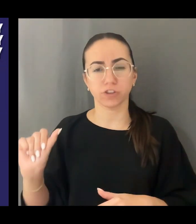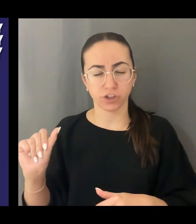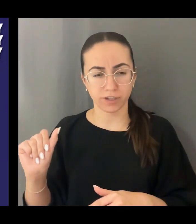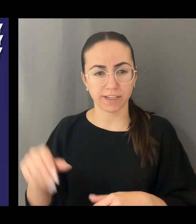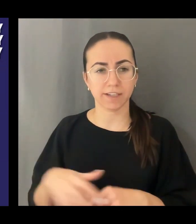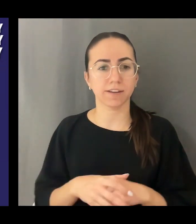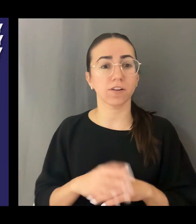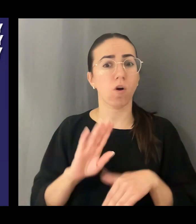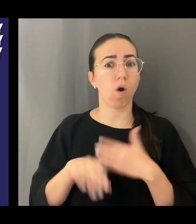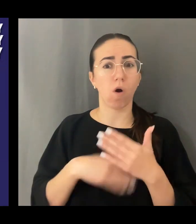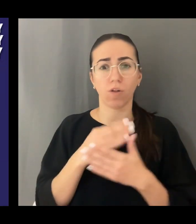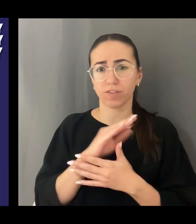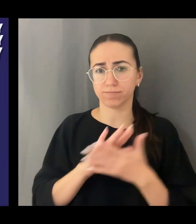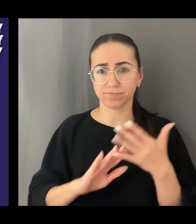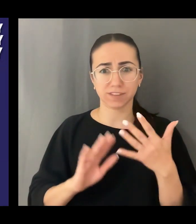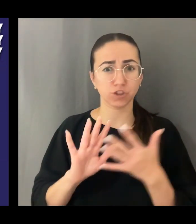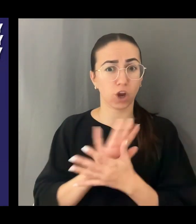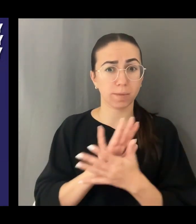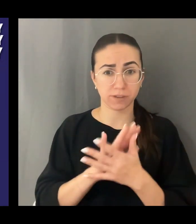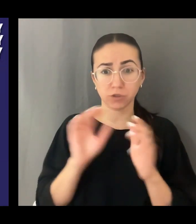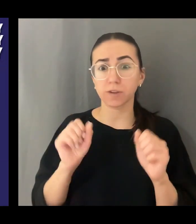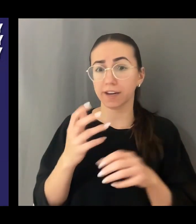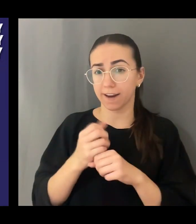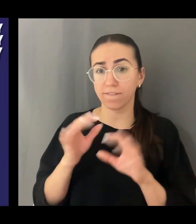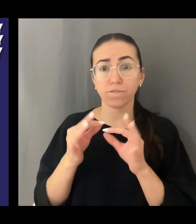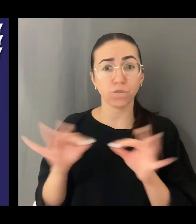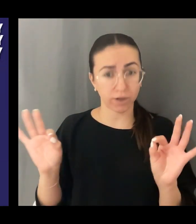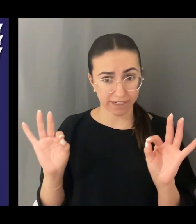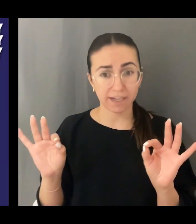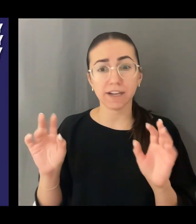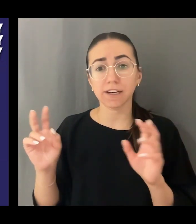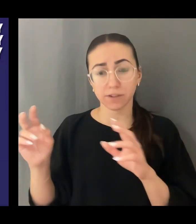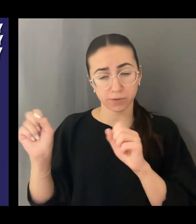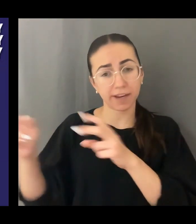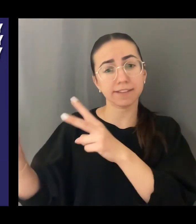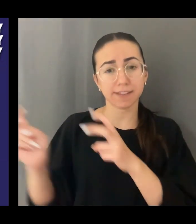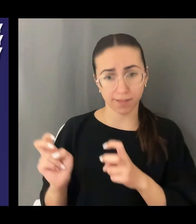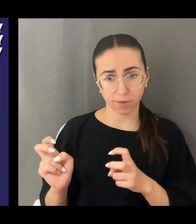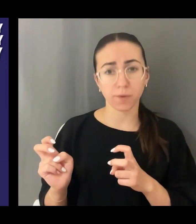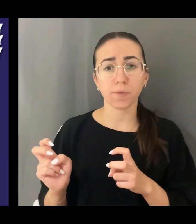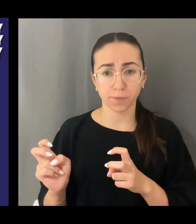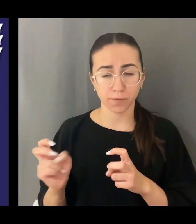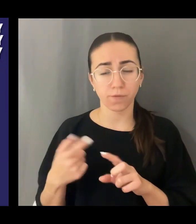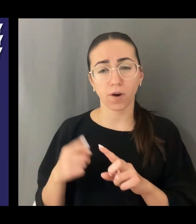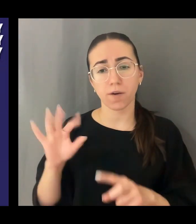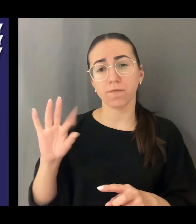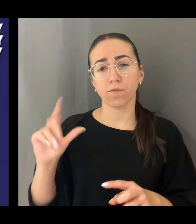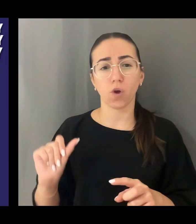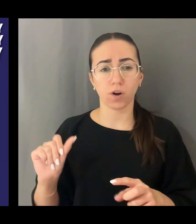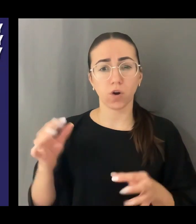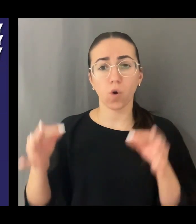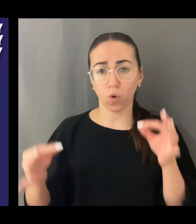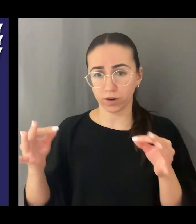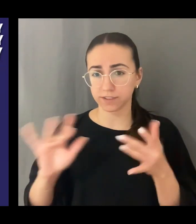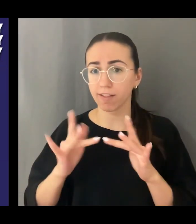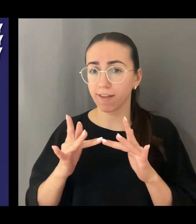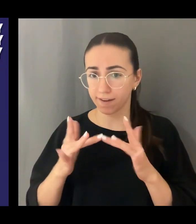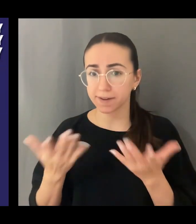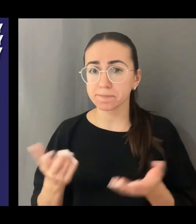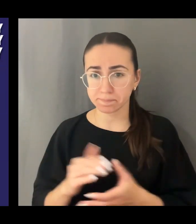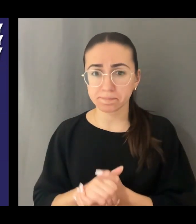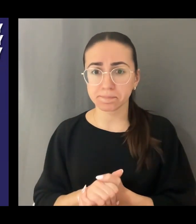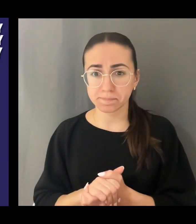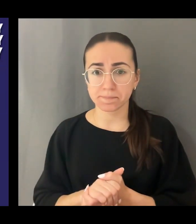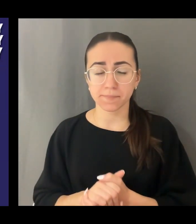all of those documents you can get for free. You can download them from the Florida Courts online website. And I believe